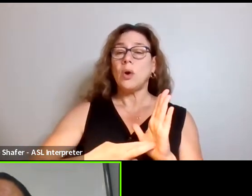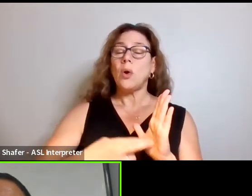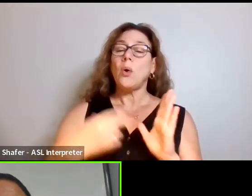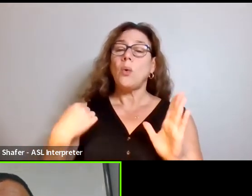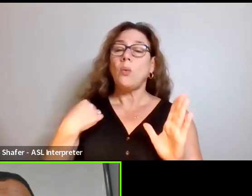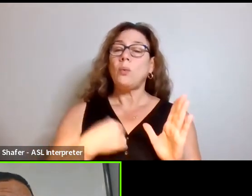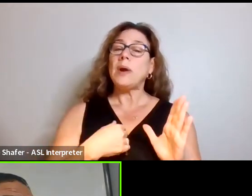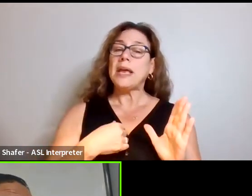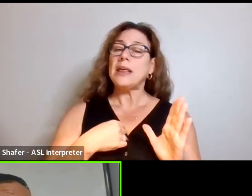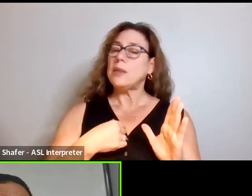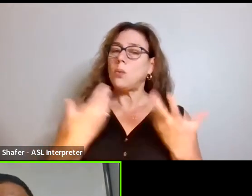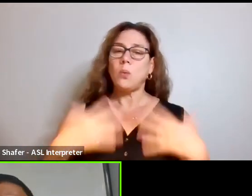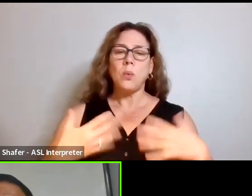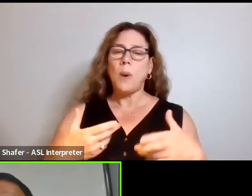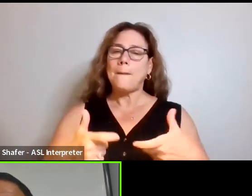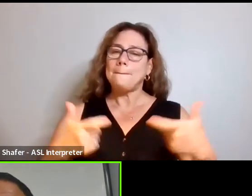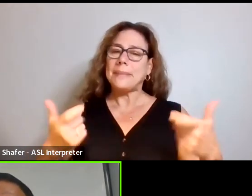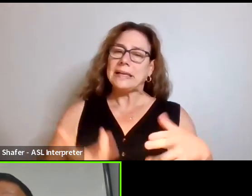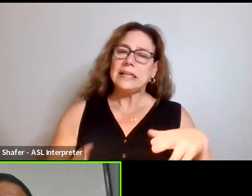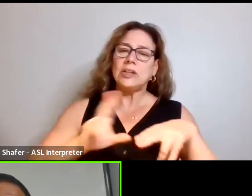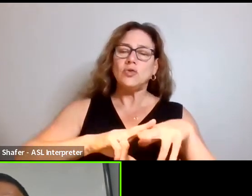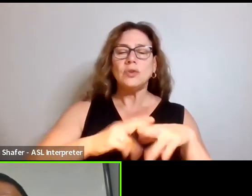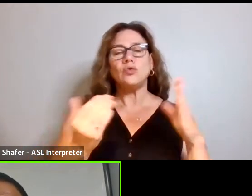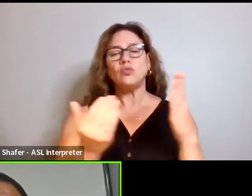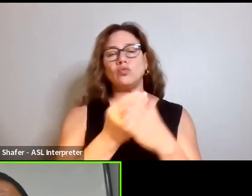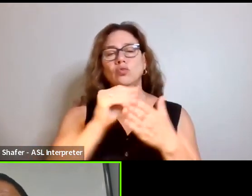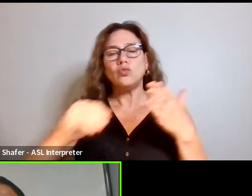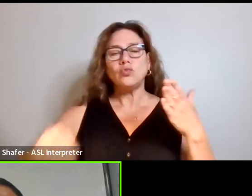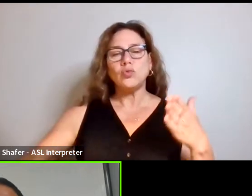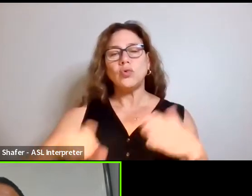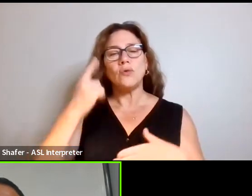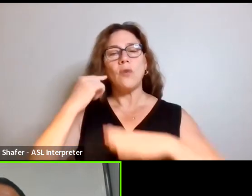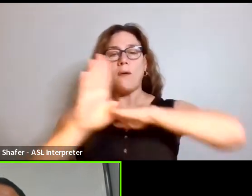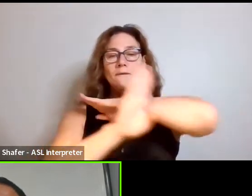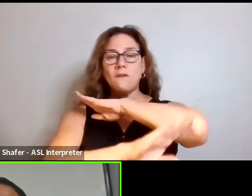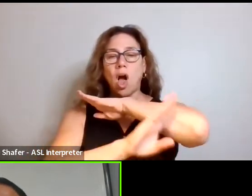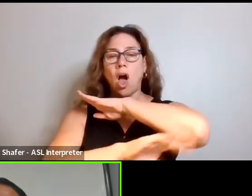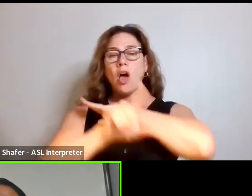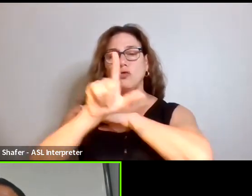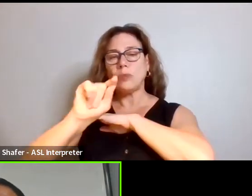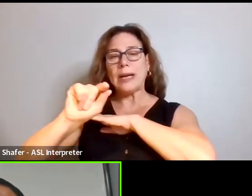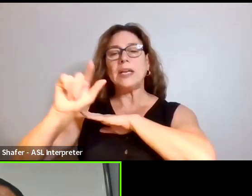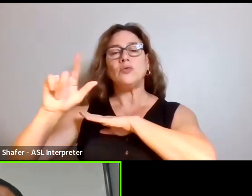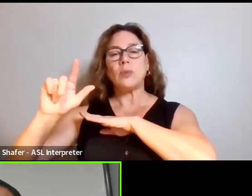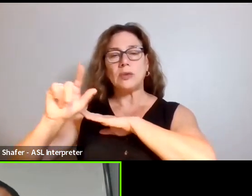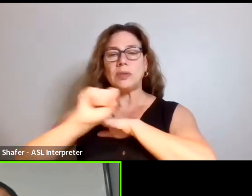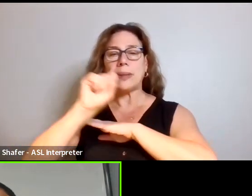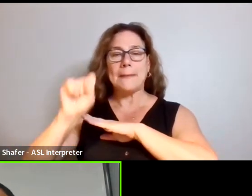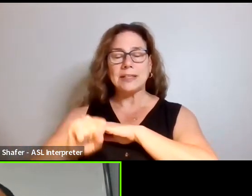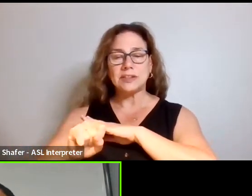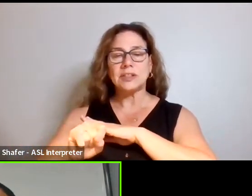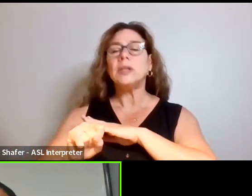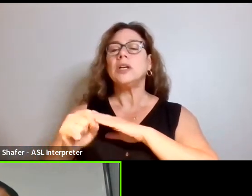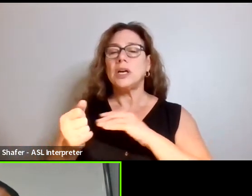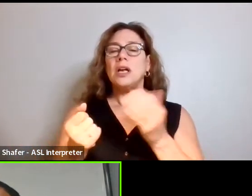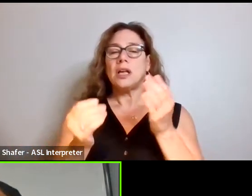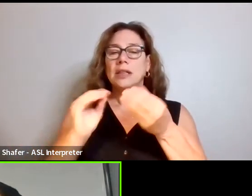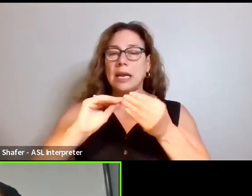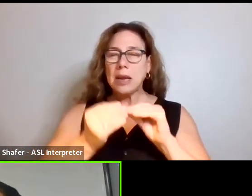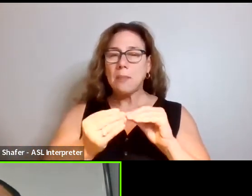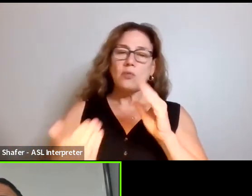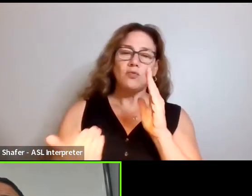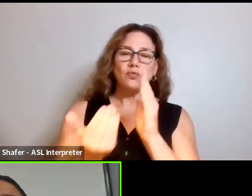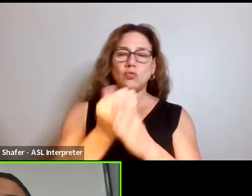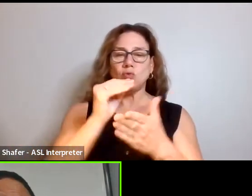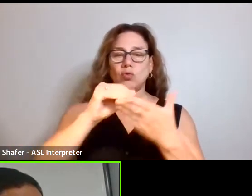new students for the fall 2023 semester. The number of new student registration reached up